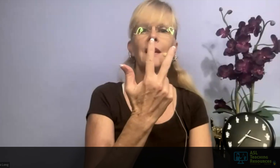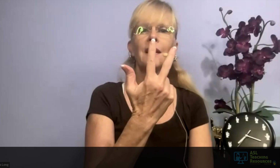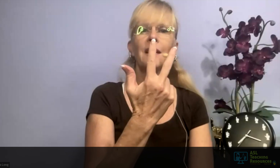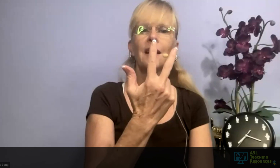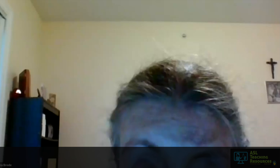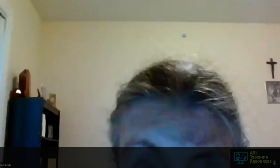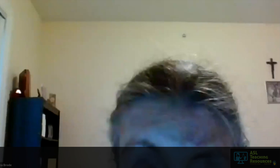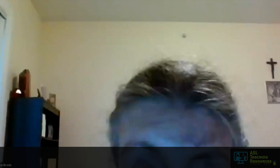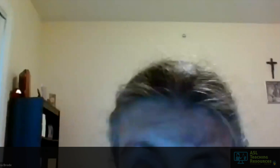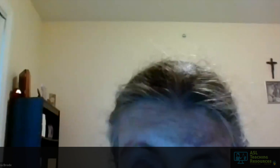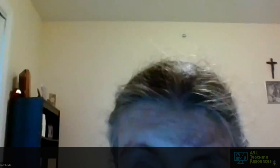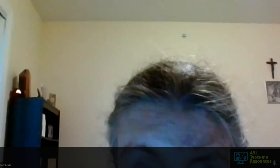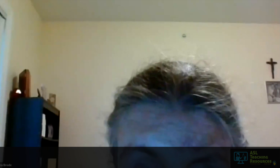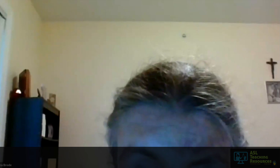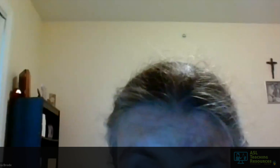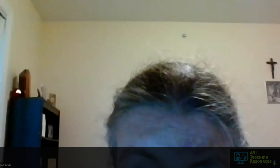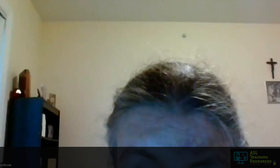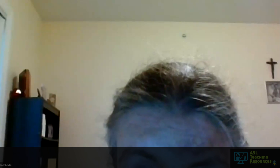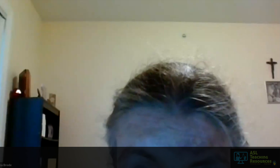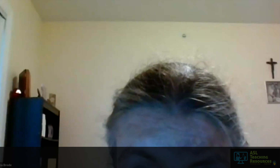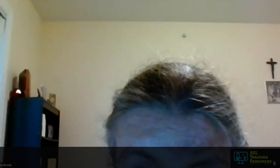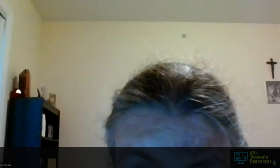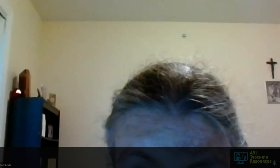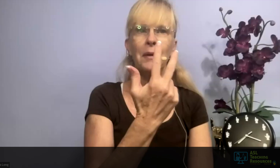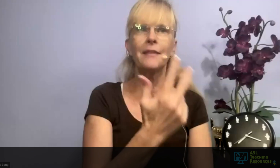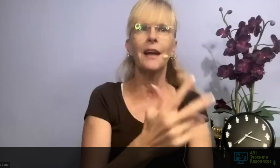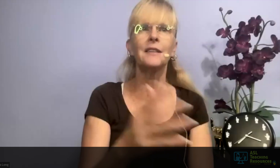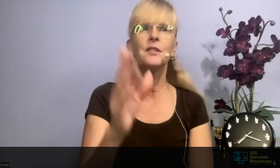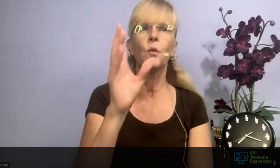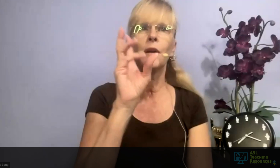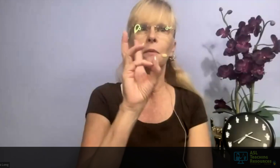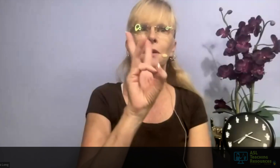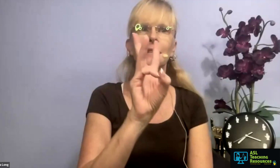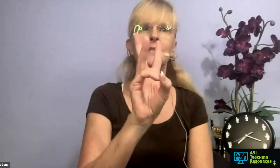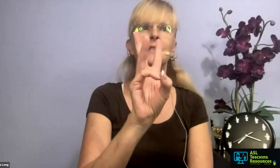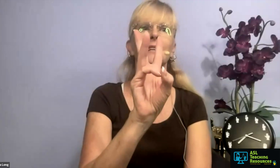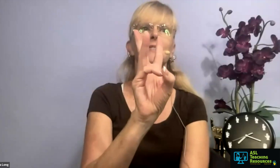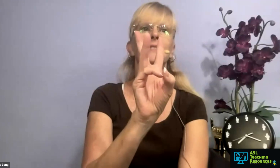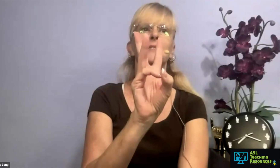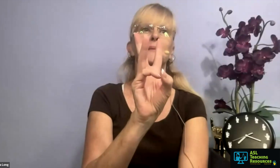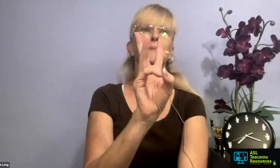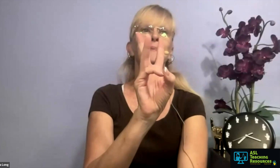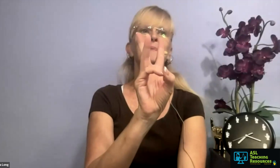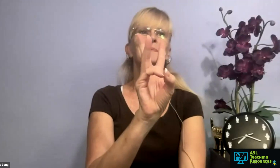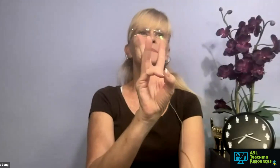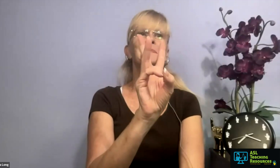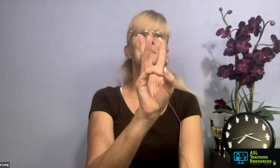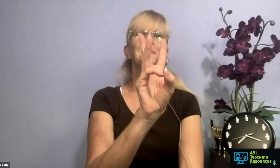3. Okay. And I've got that. So what number is this?